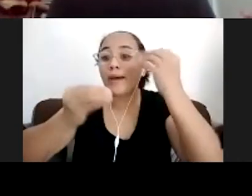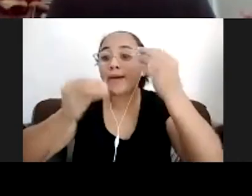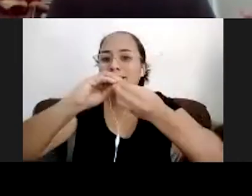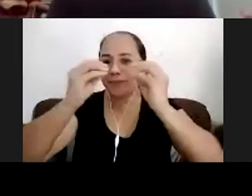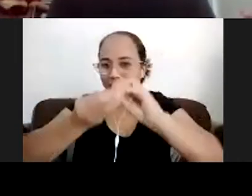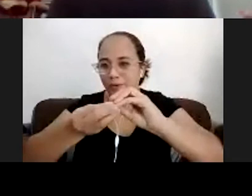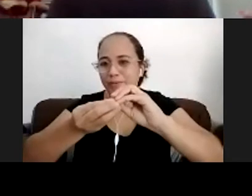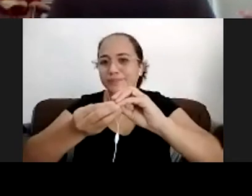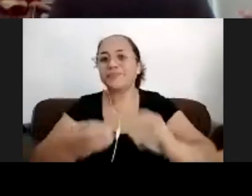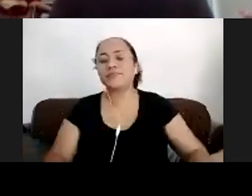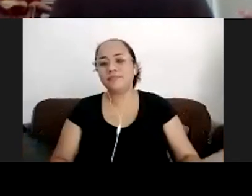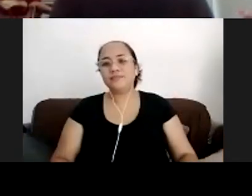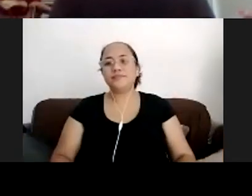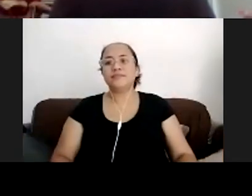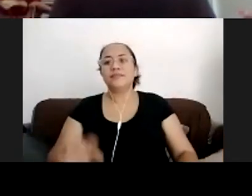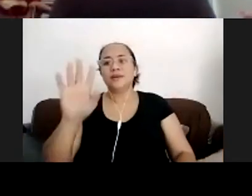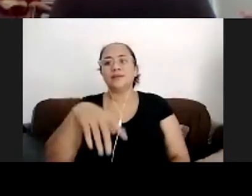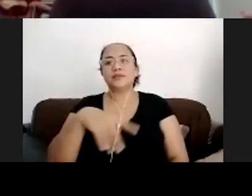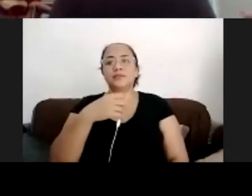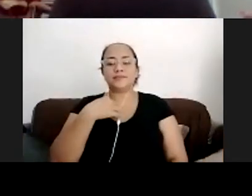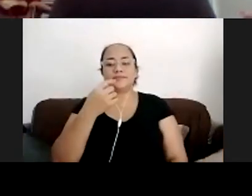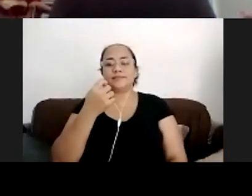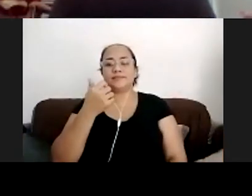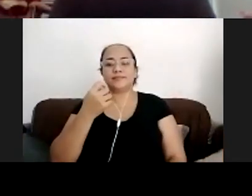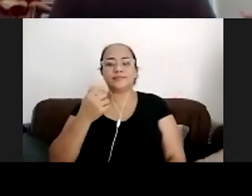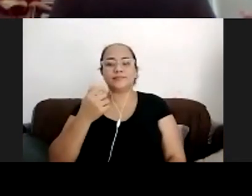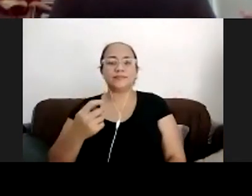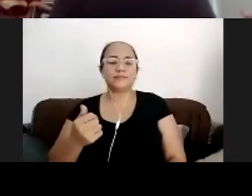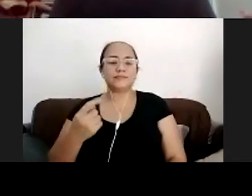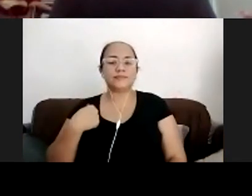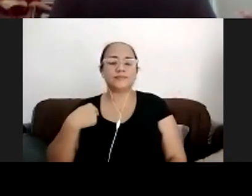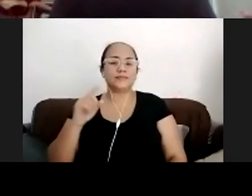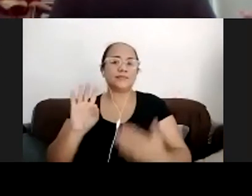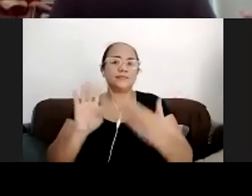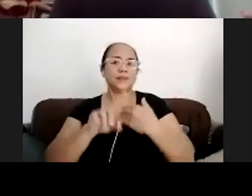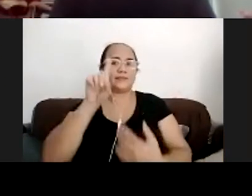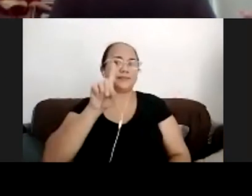Okay, so let me erase these here. Go back up.